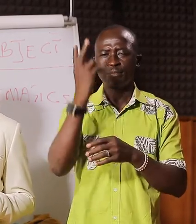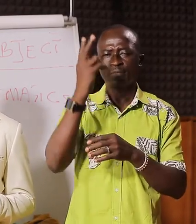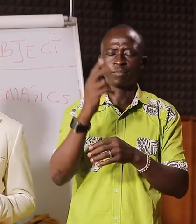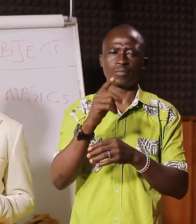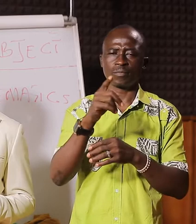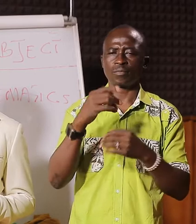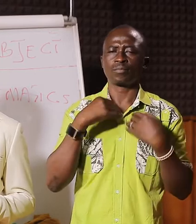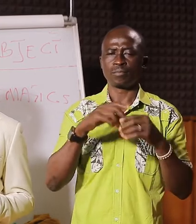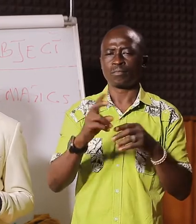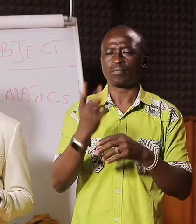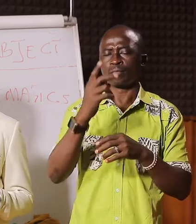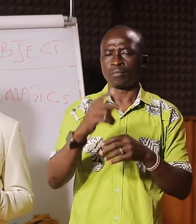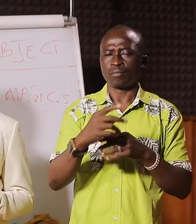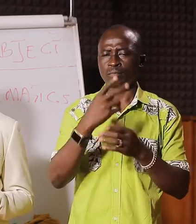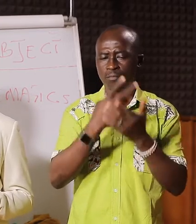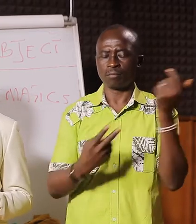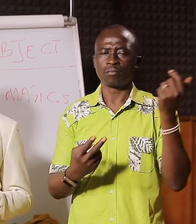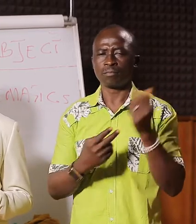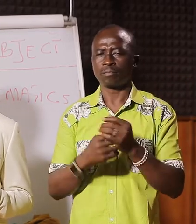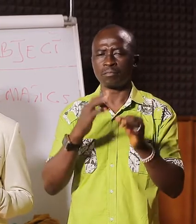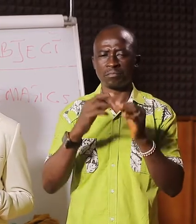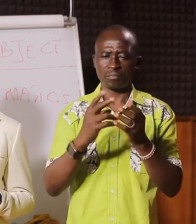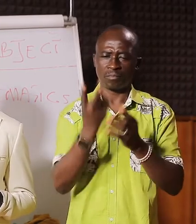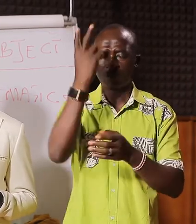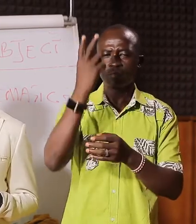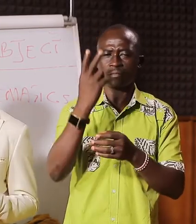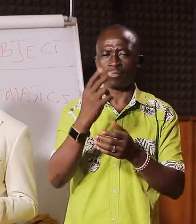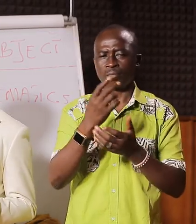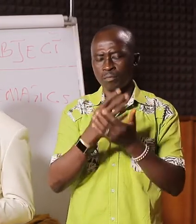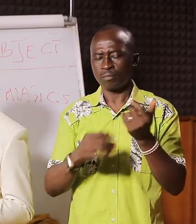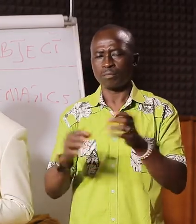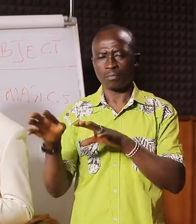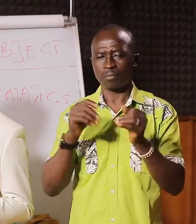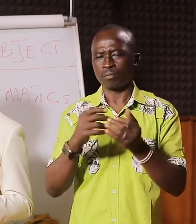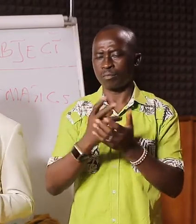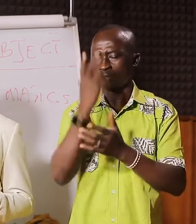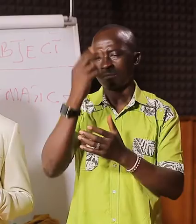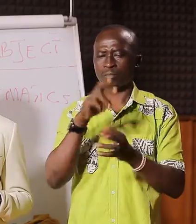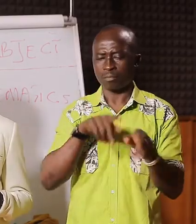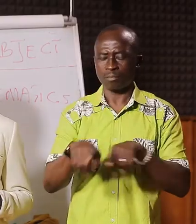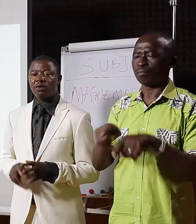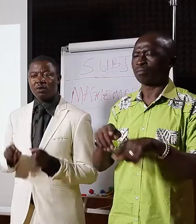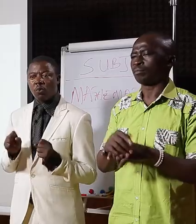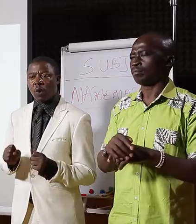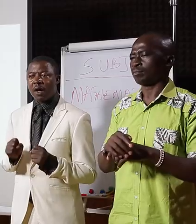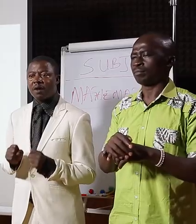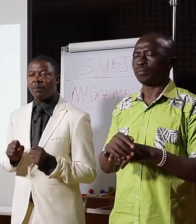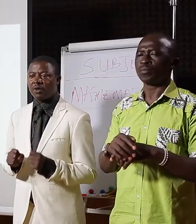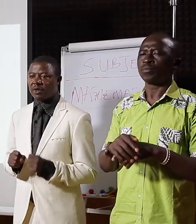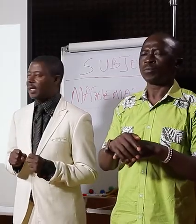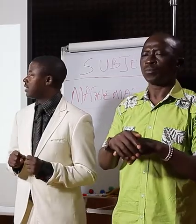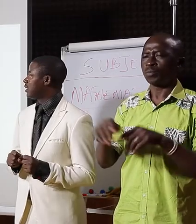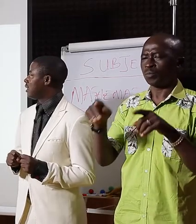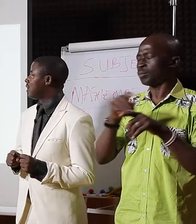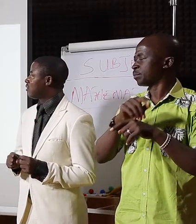square both sides. If it is square, you take square root. If it is square root, you square both sides. So squaring